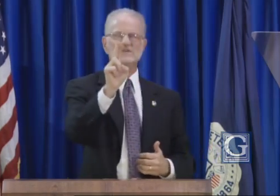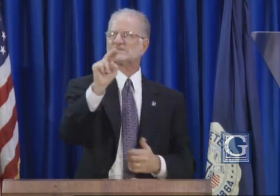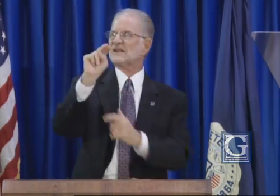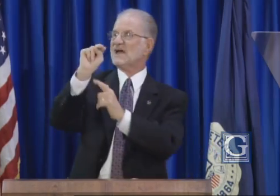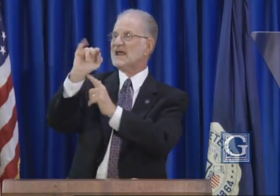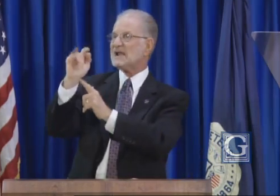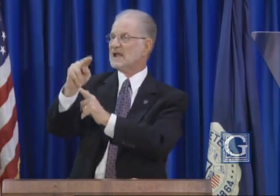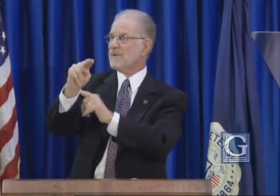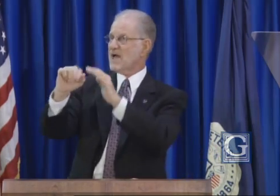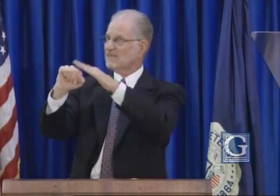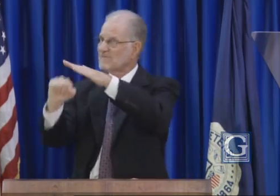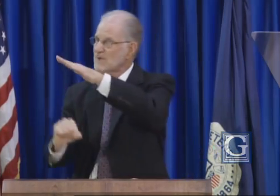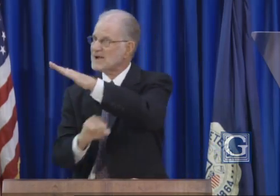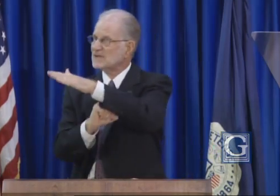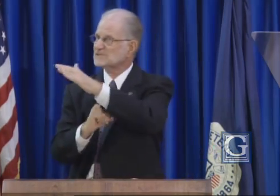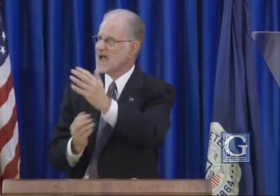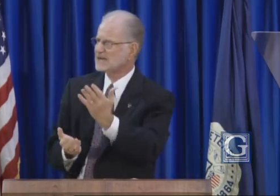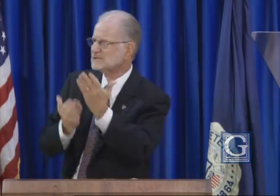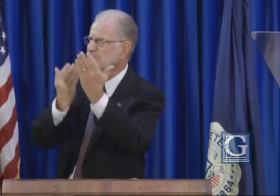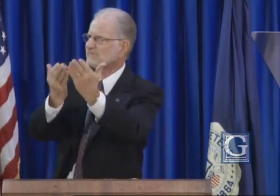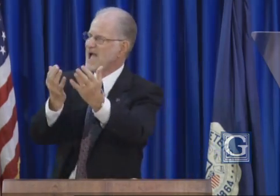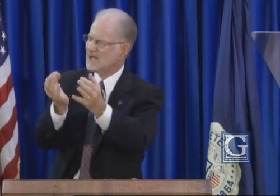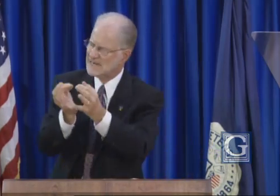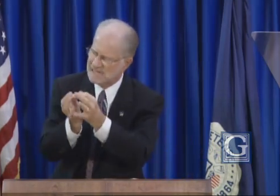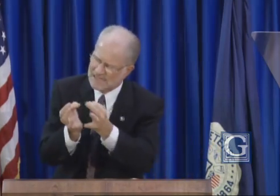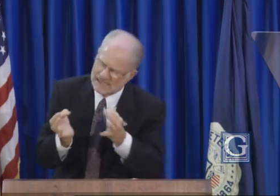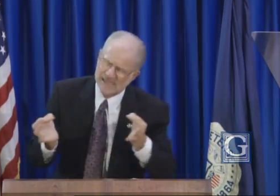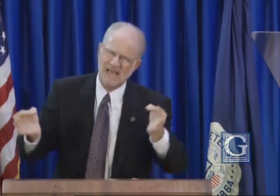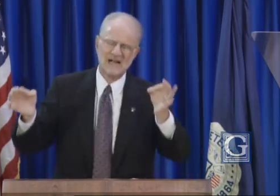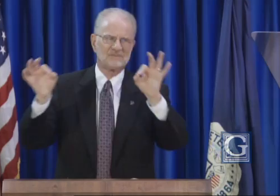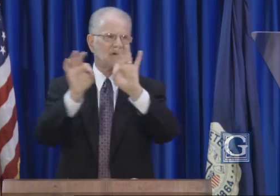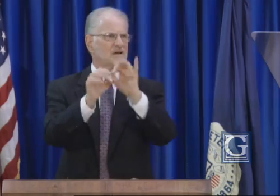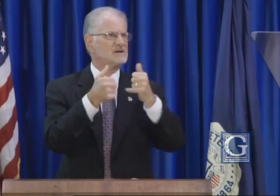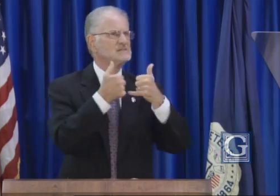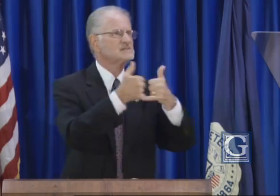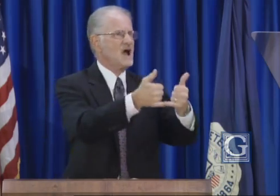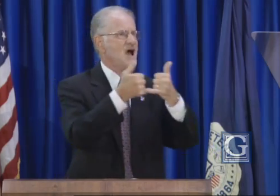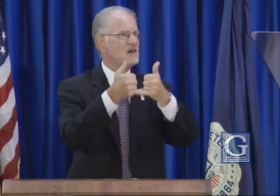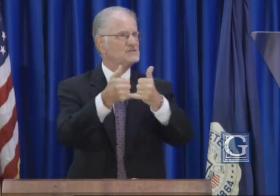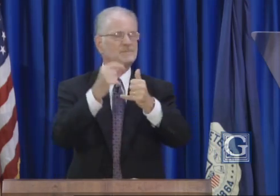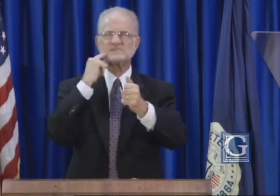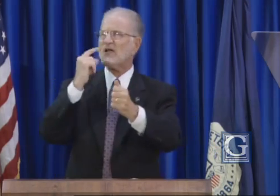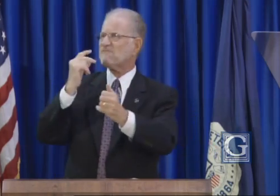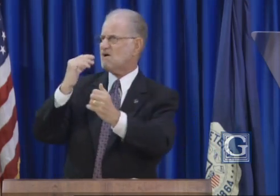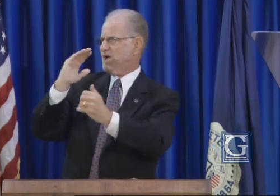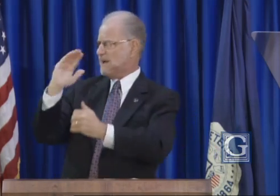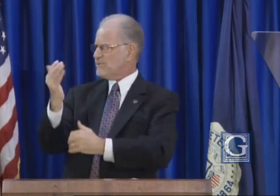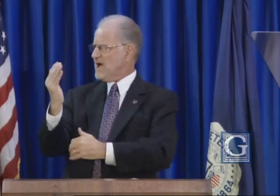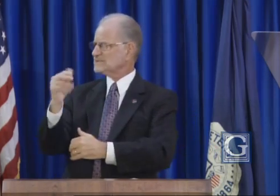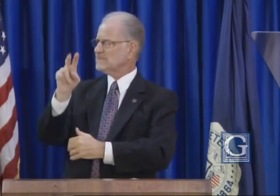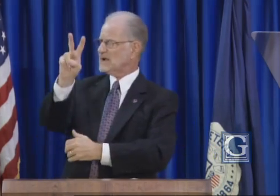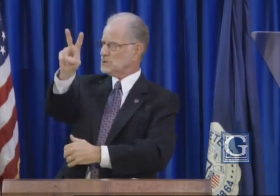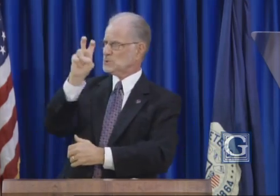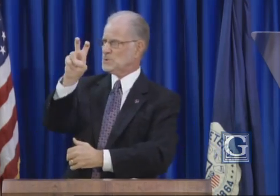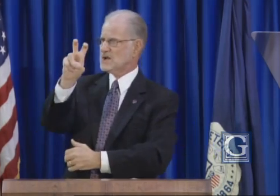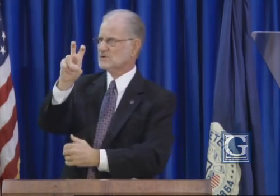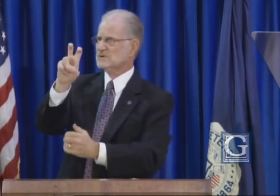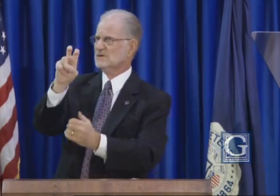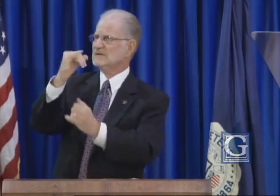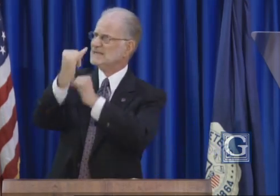In his work with Gallaudet University, the Nippon Foundation has provided significant scholarships for